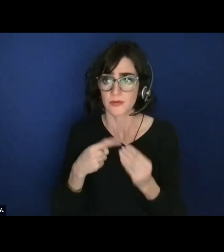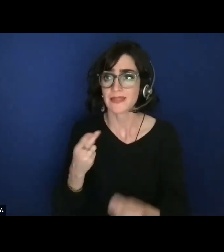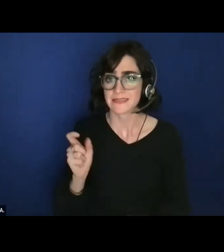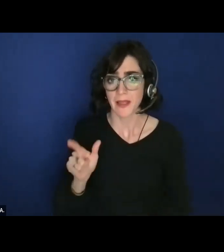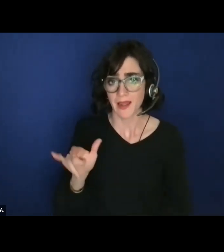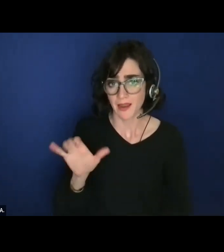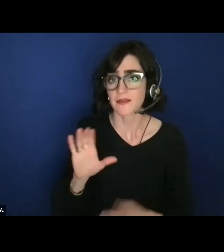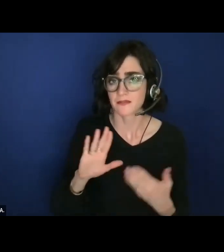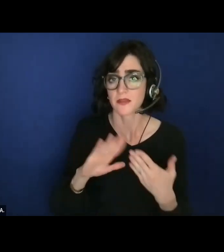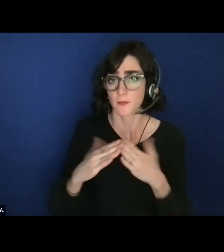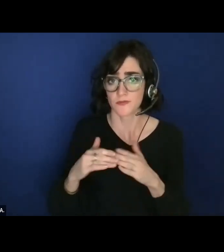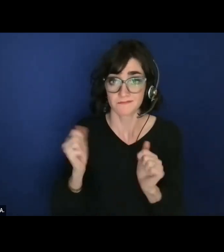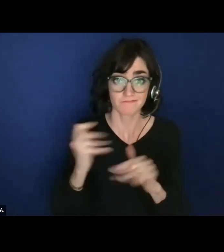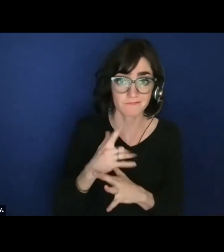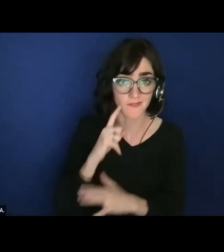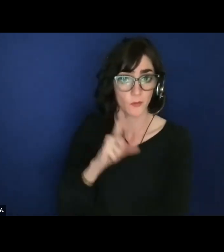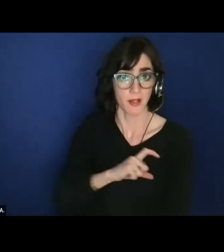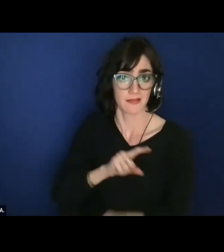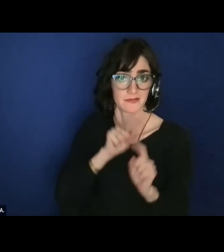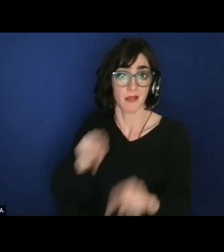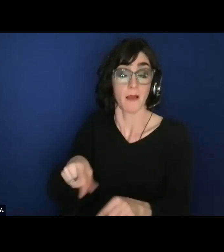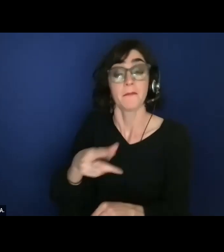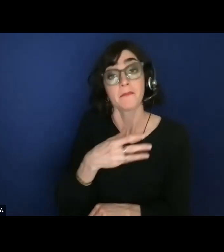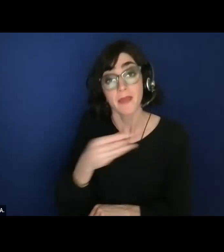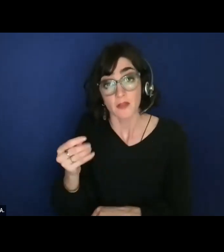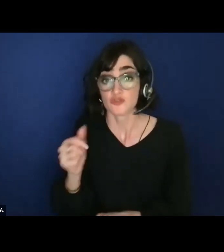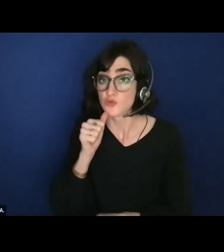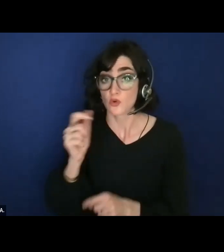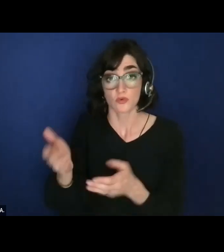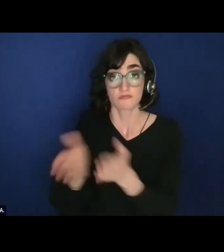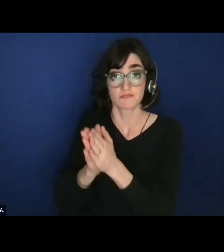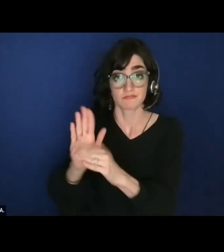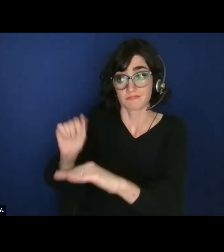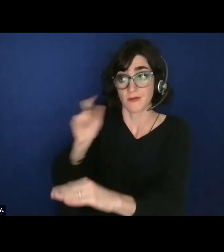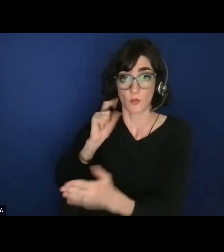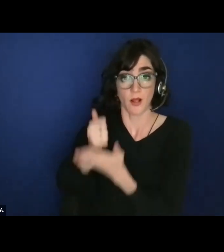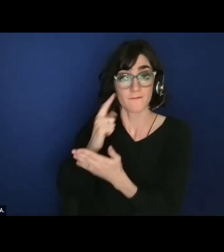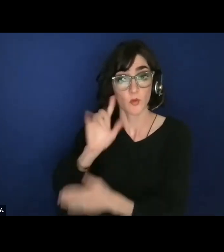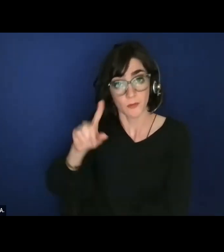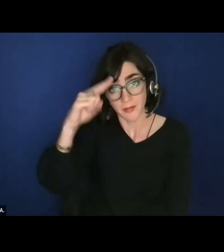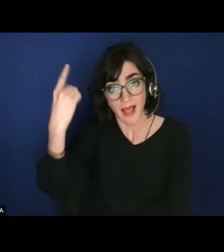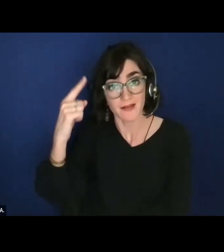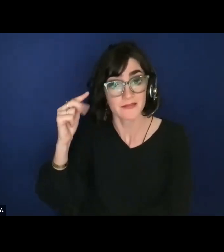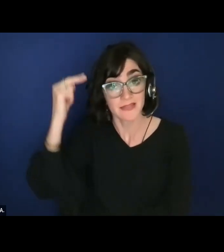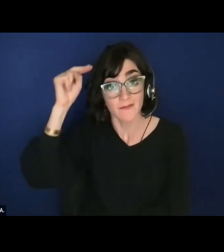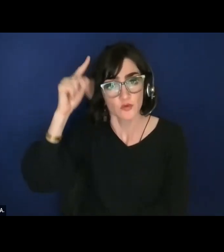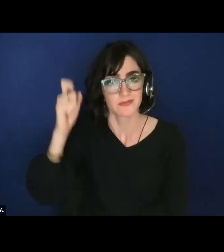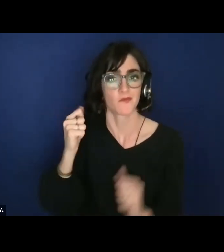come. And she did not call for her Black nephew thinking that cops may come. So this is an